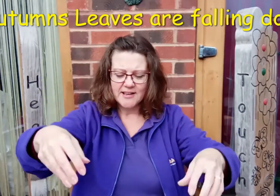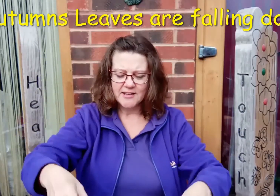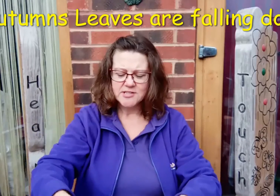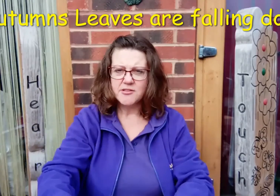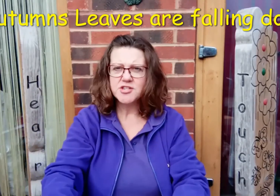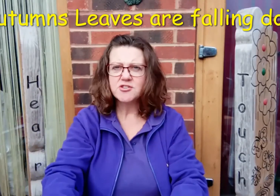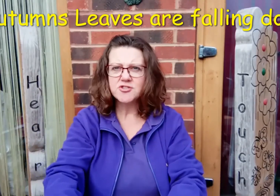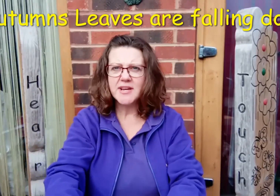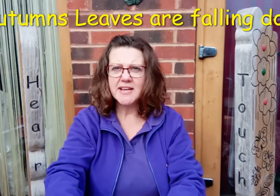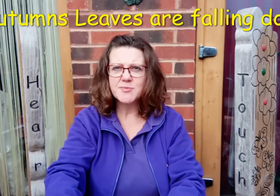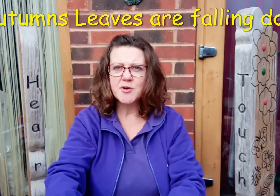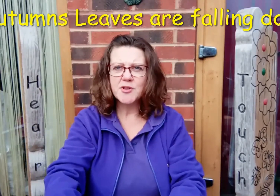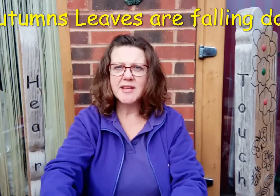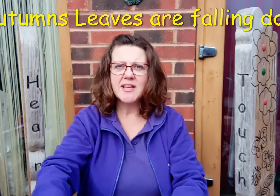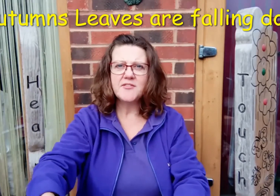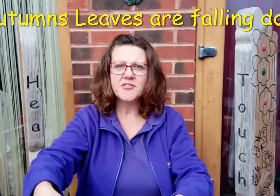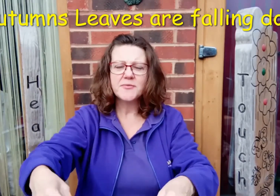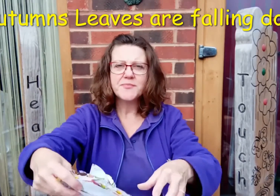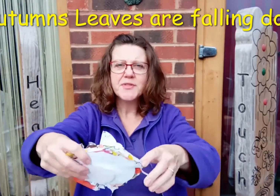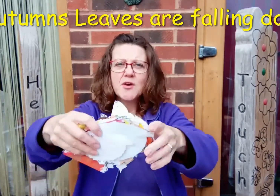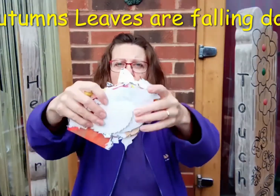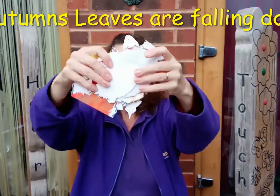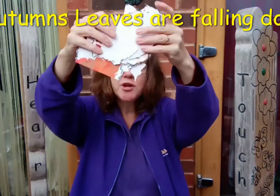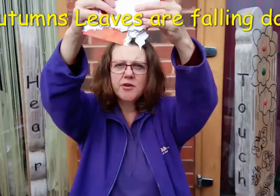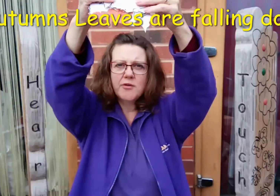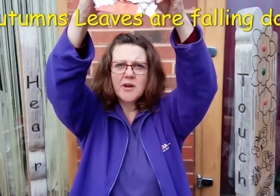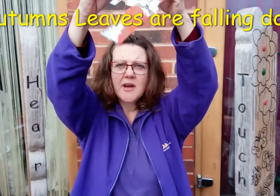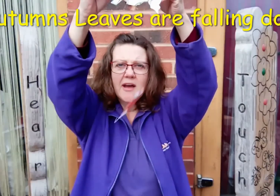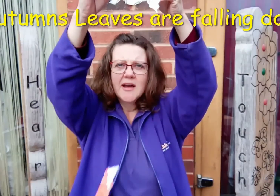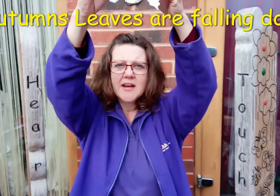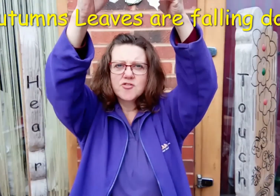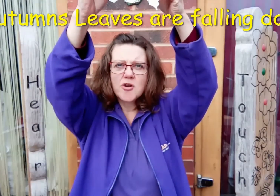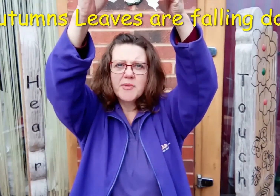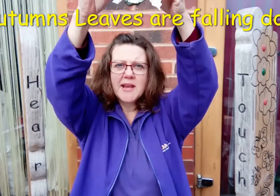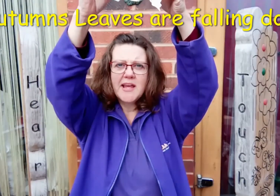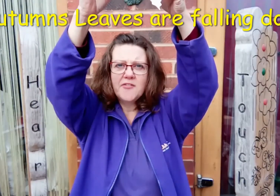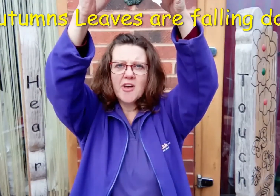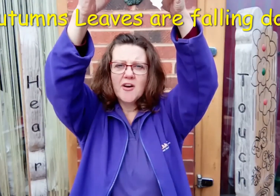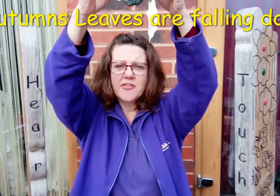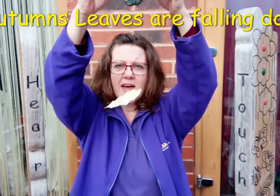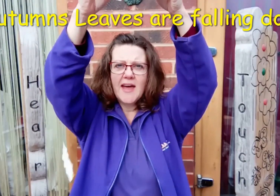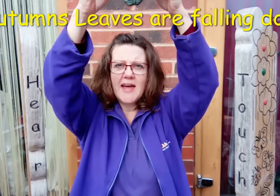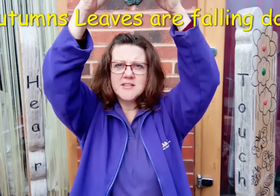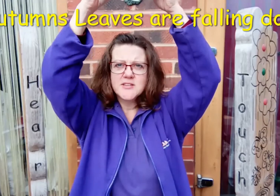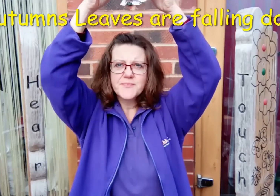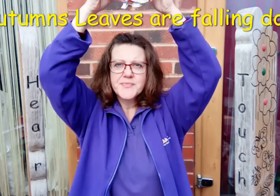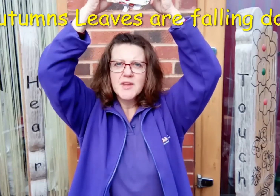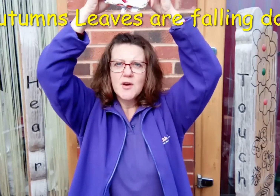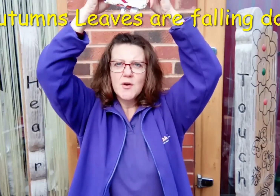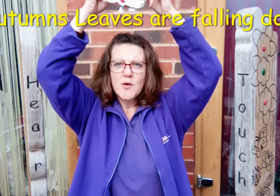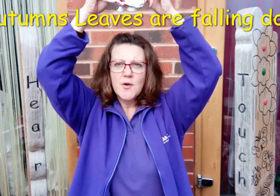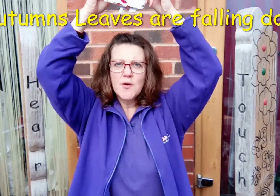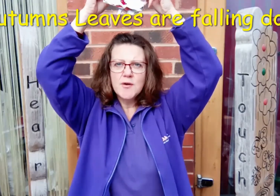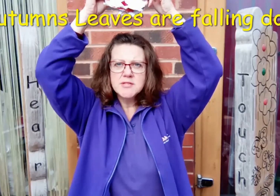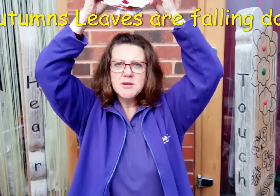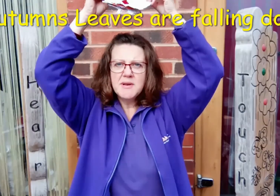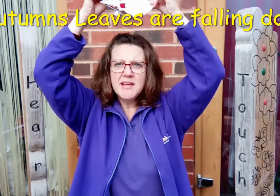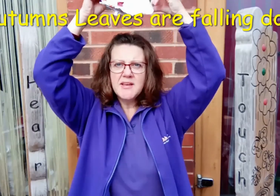autumn. So the children can explore the leaves, or you can drop the leaves over their head. Autumn leaves